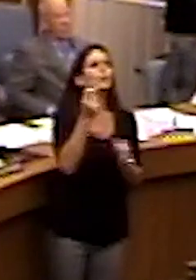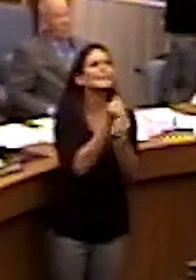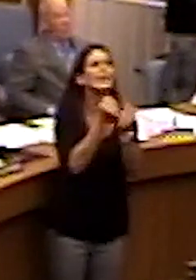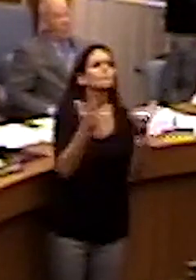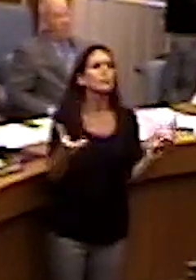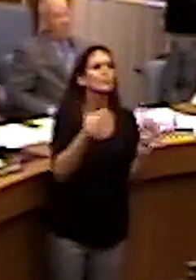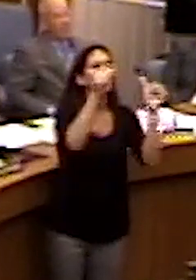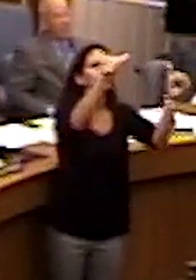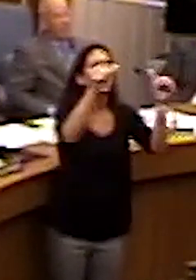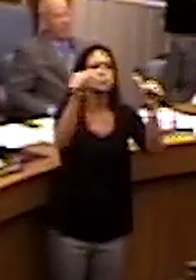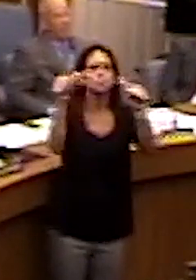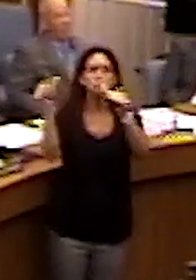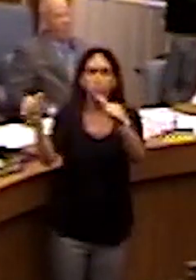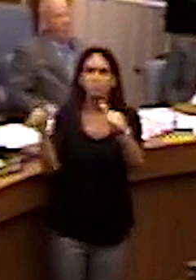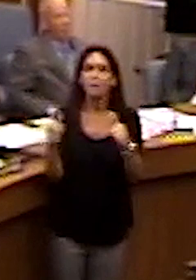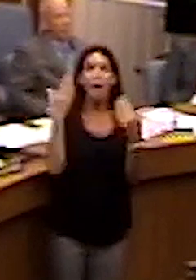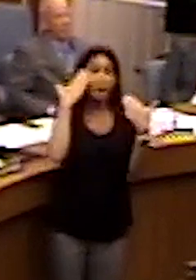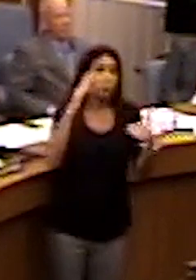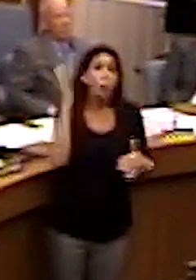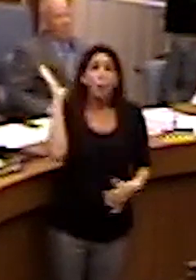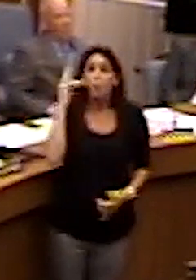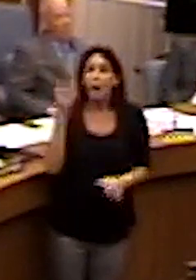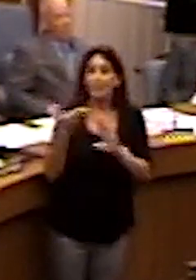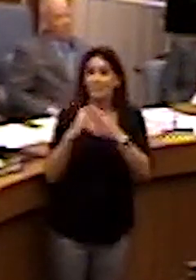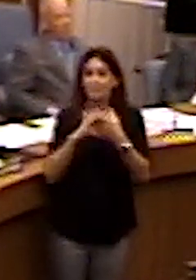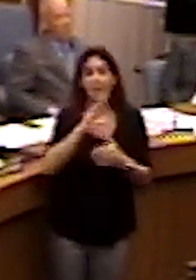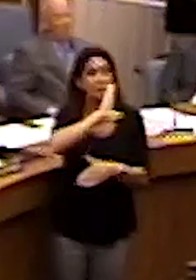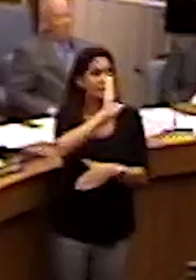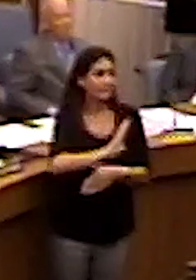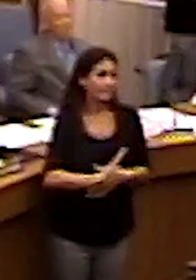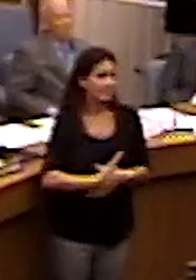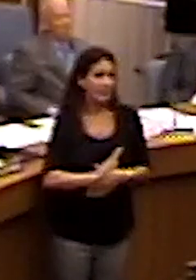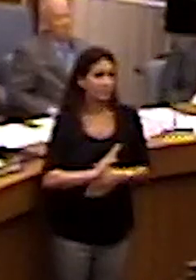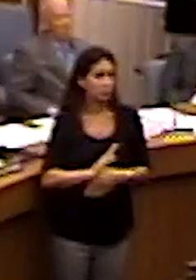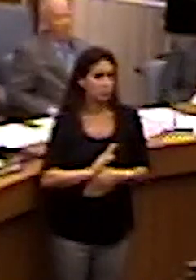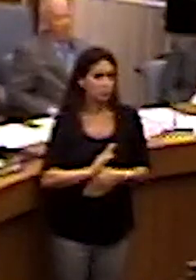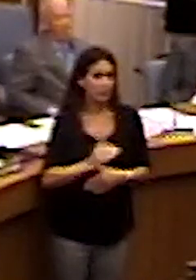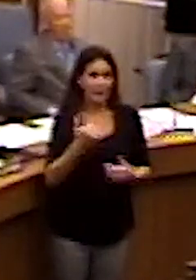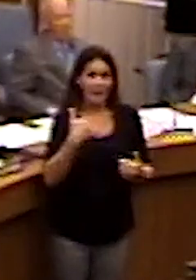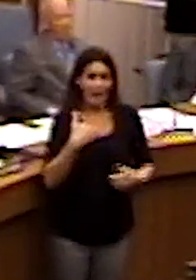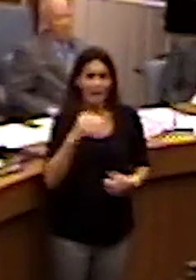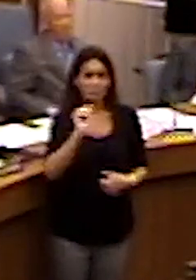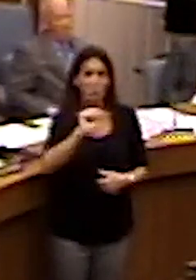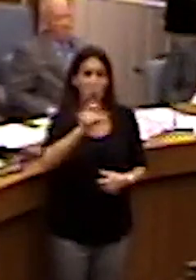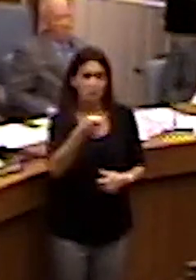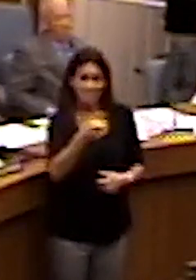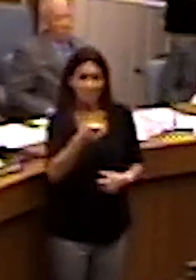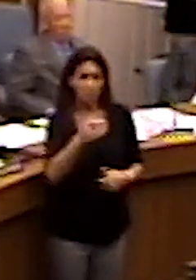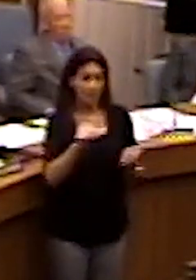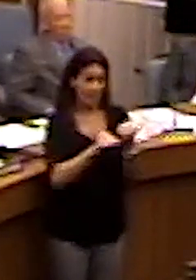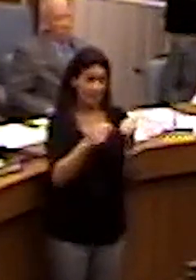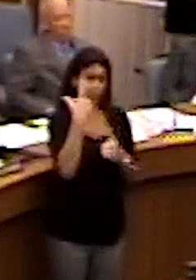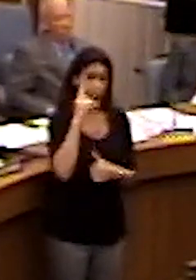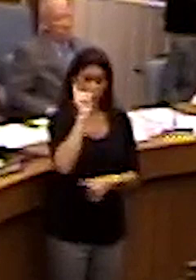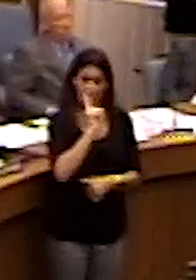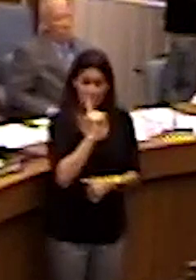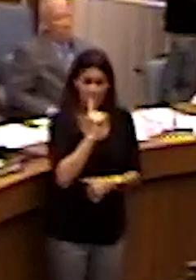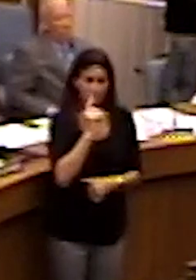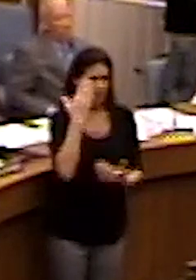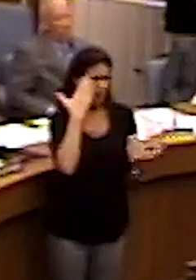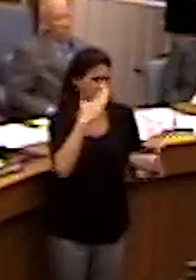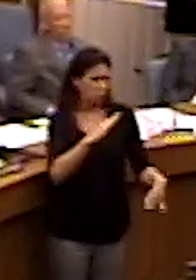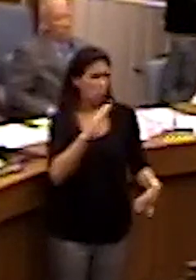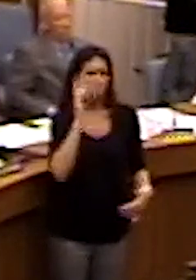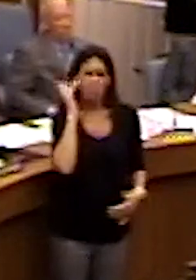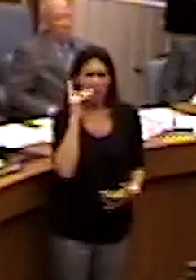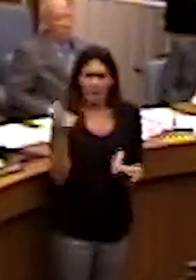applied. I don't know why the township never got auxiliary aids and services for the deaf. I don't know why these